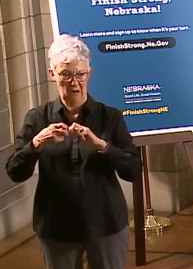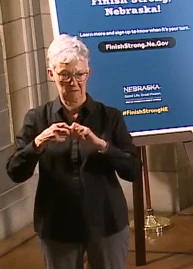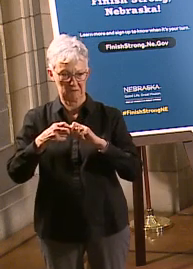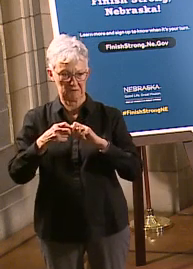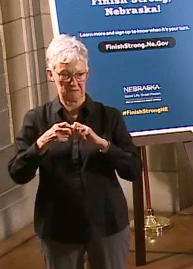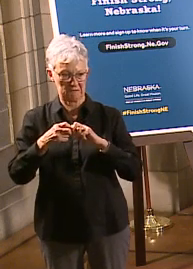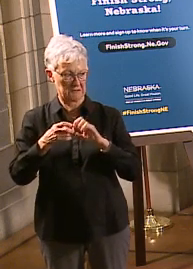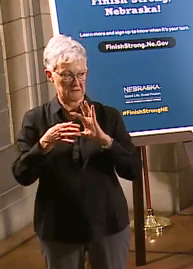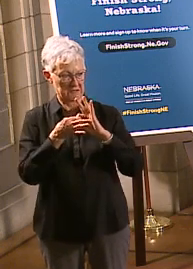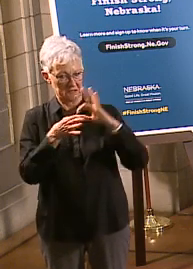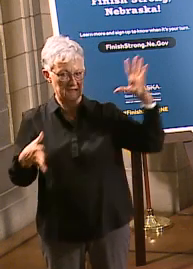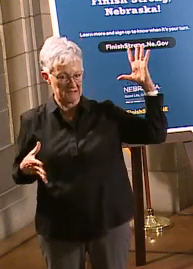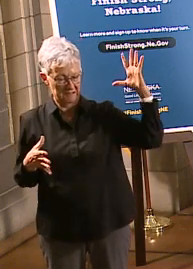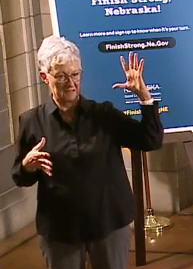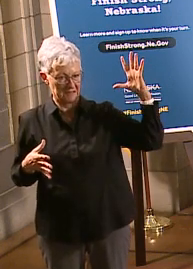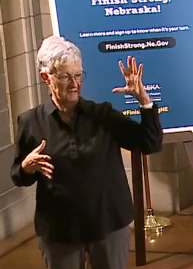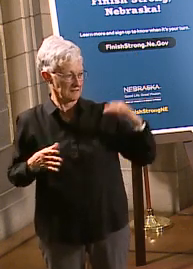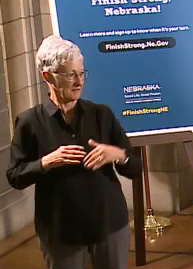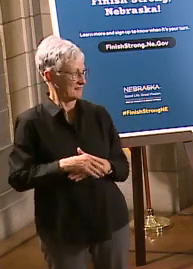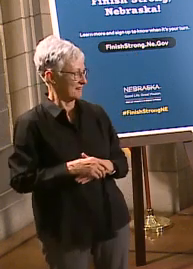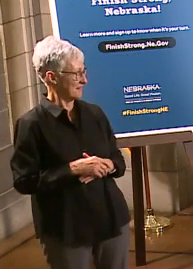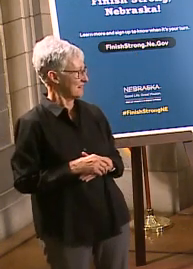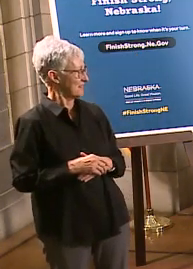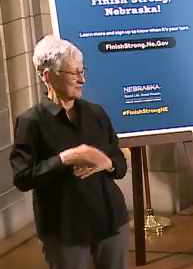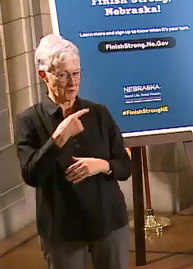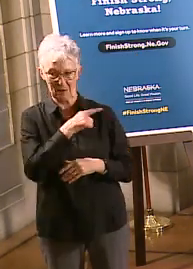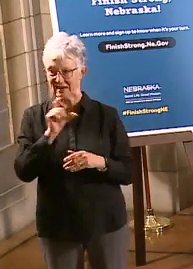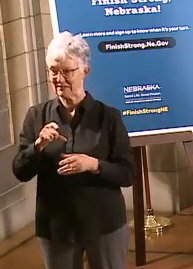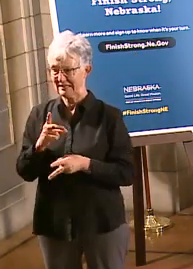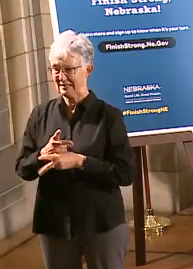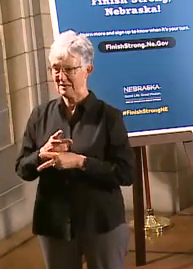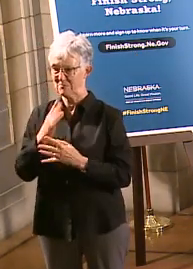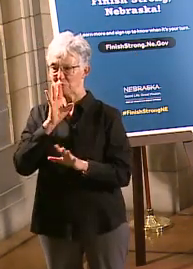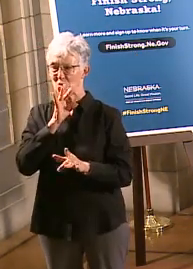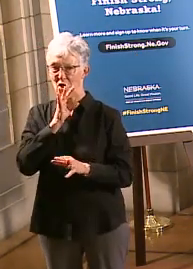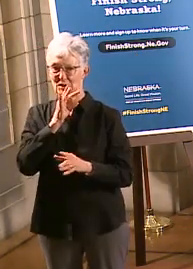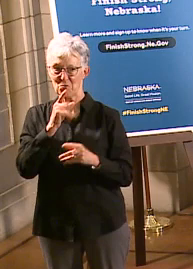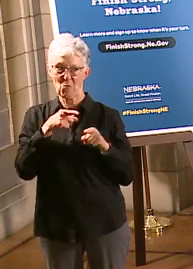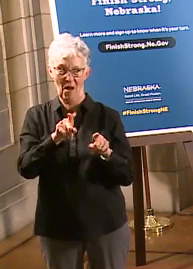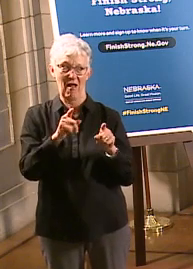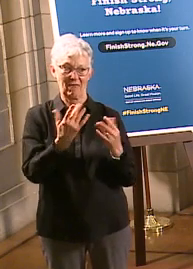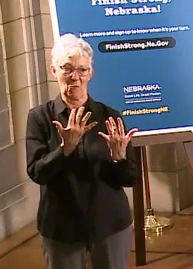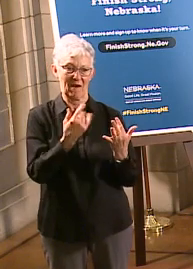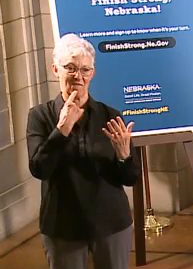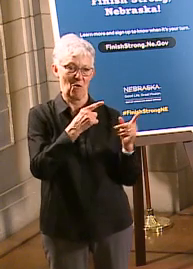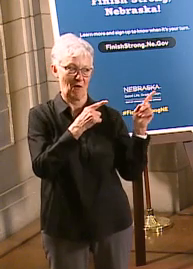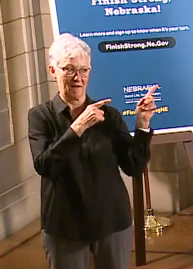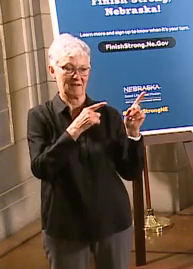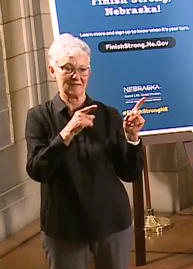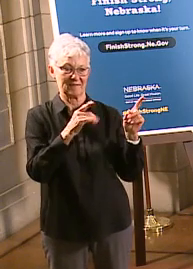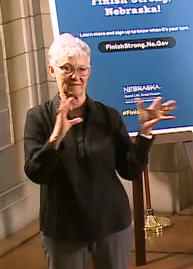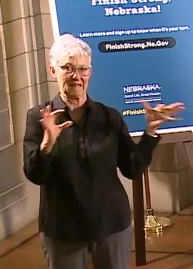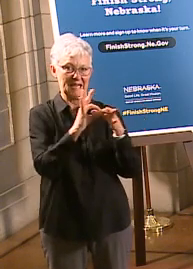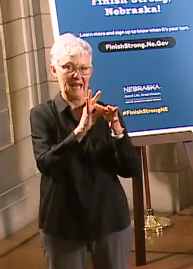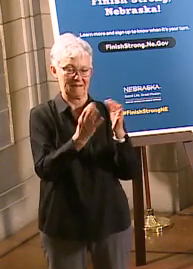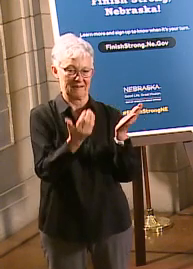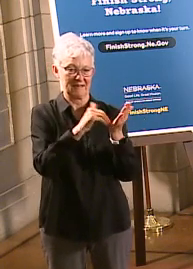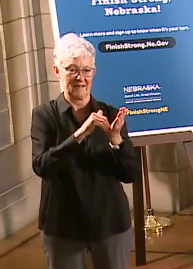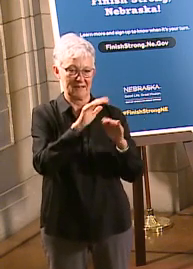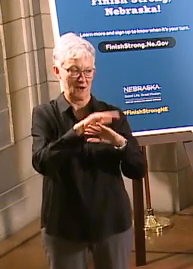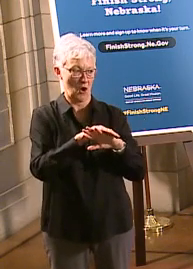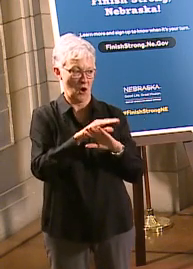keep tap dancing here, huh? So anyway, we're very pleased to be joined by